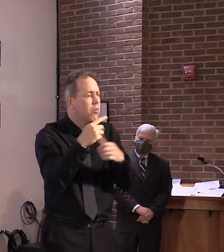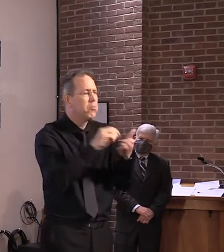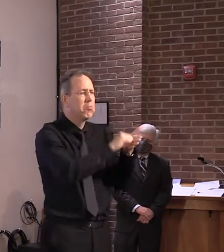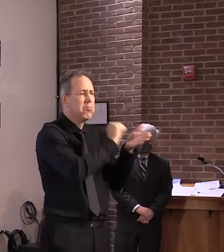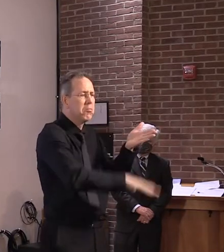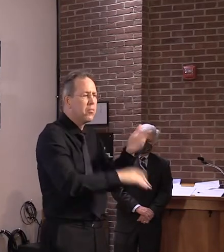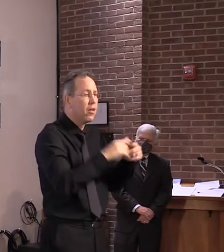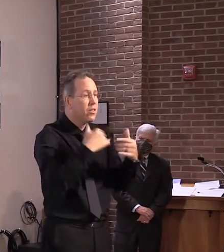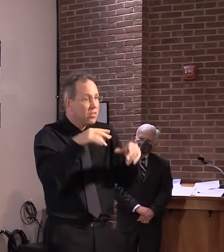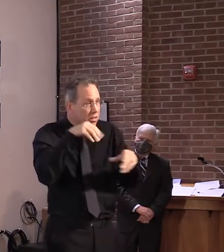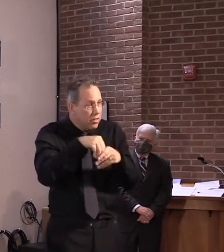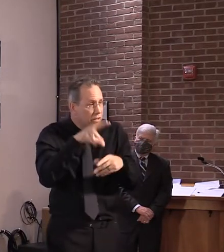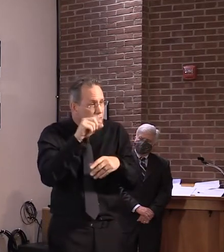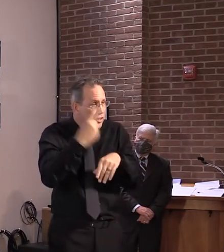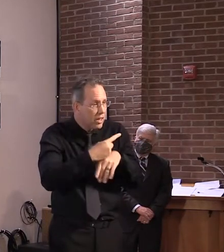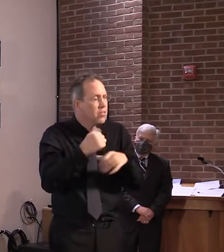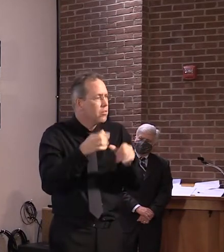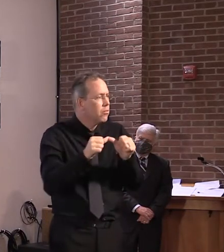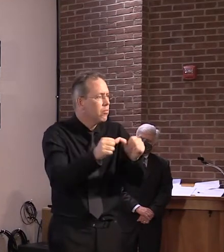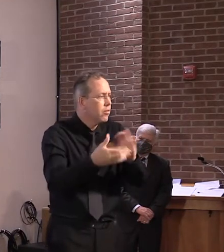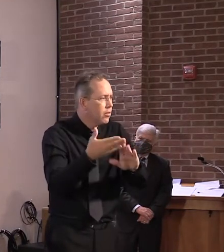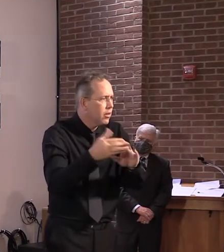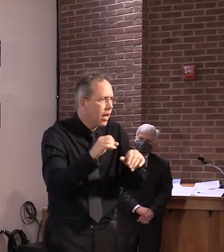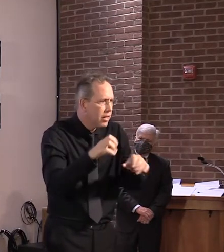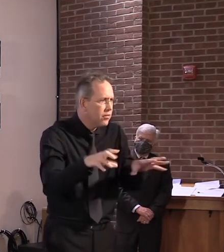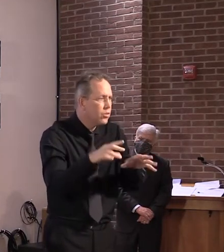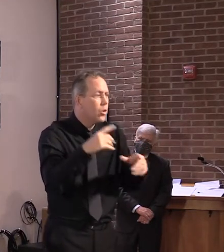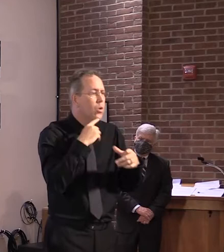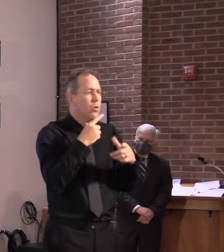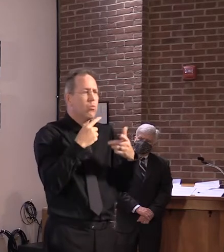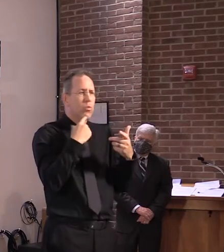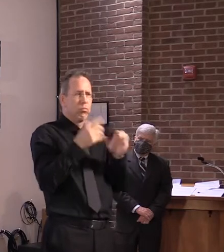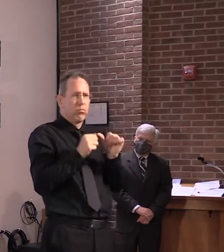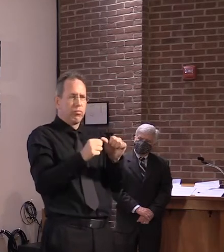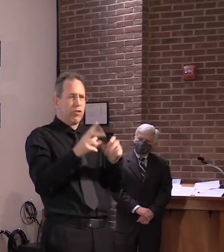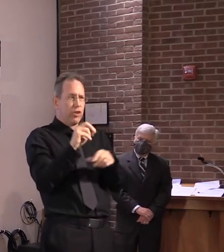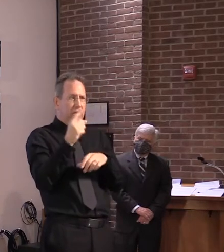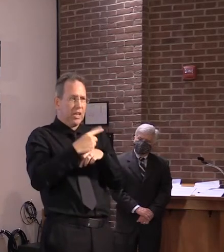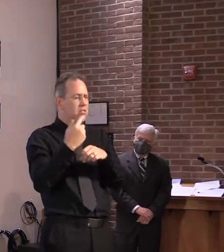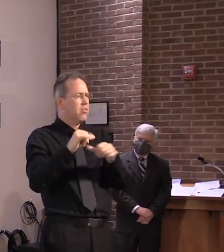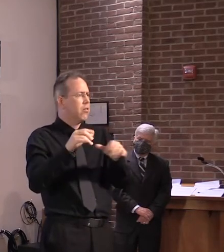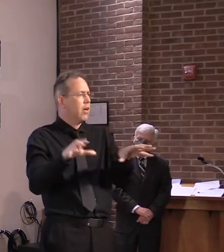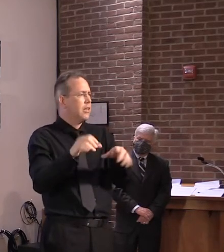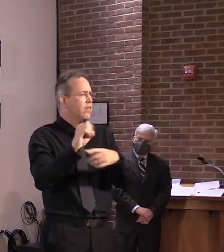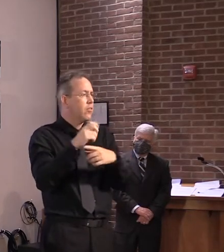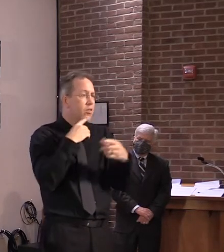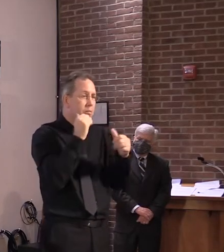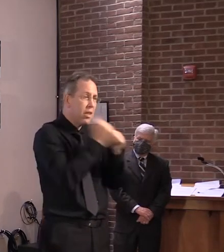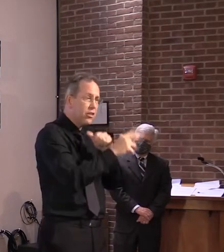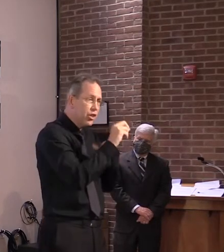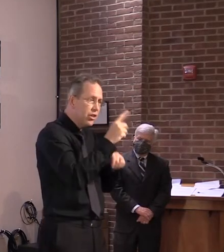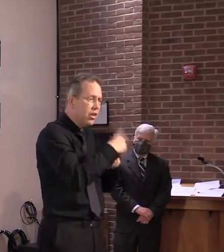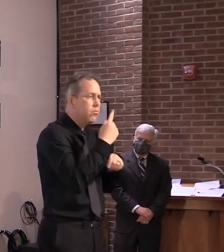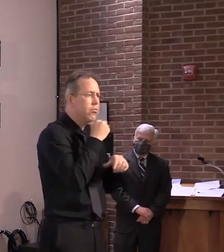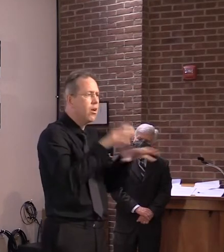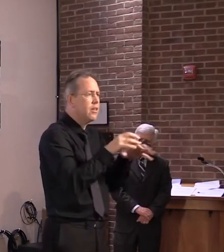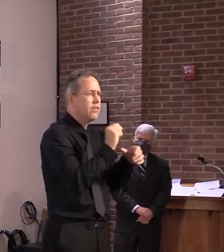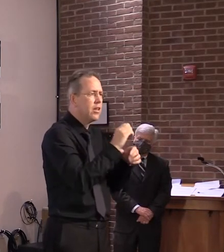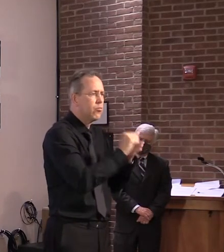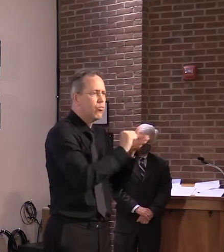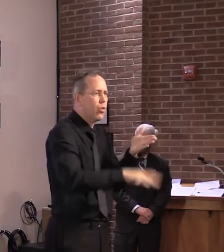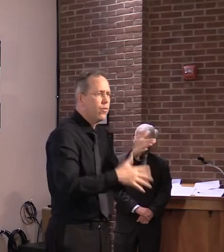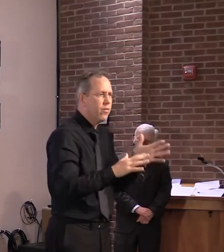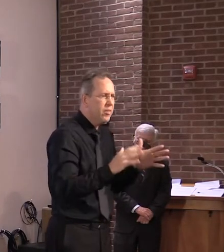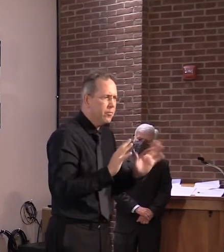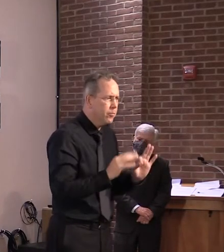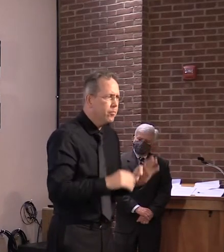Okay, is that something? I mean, we could all do the arithmetic, but since you are using active cases as a way to measure who can come